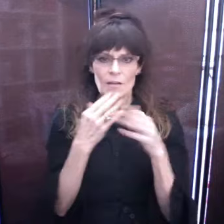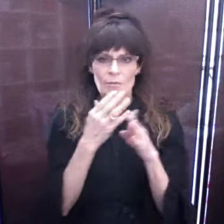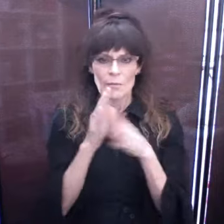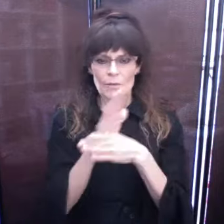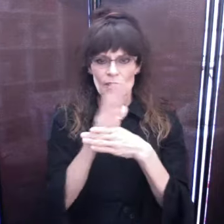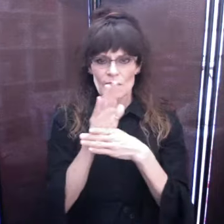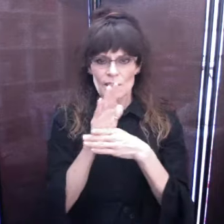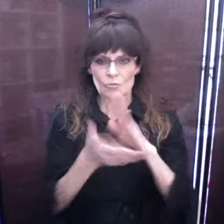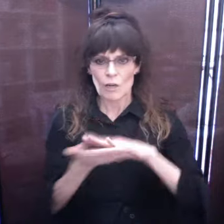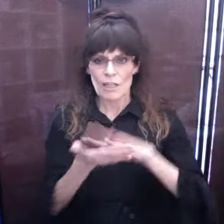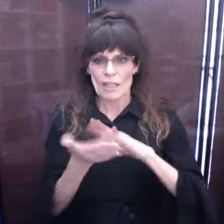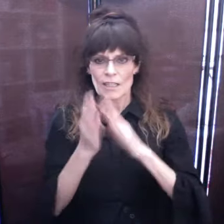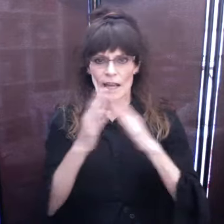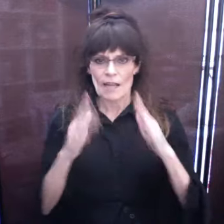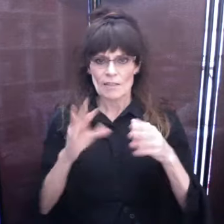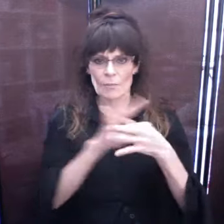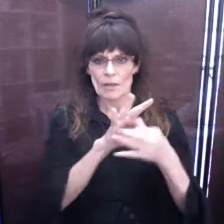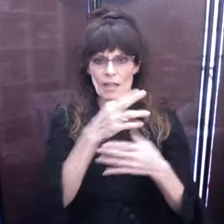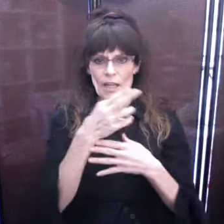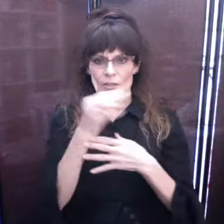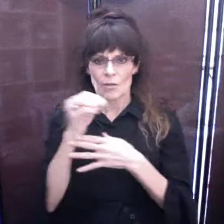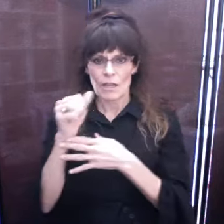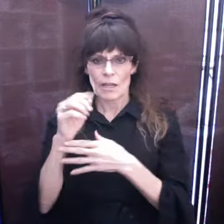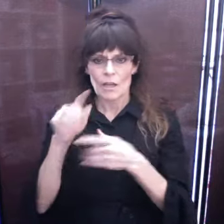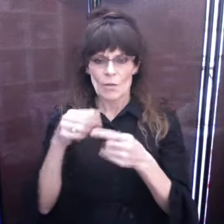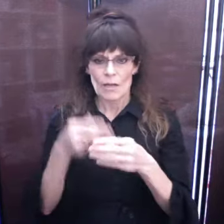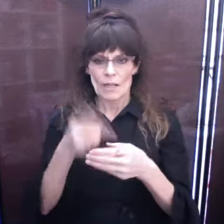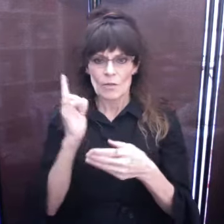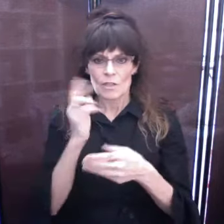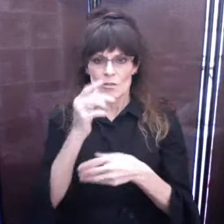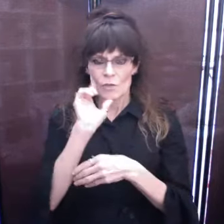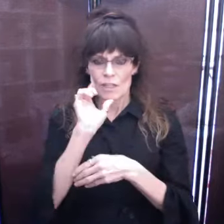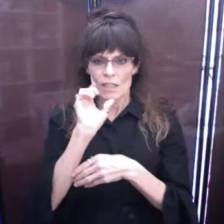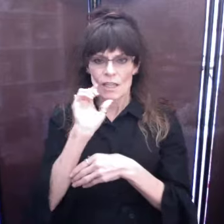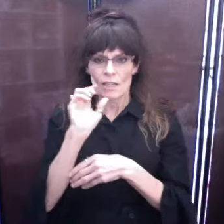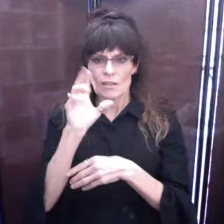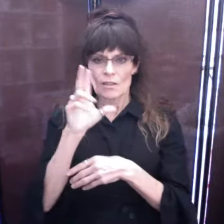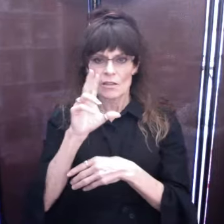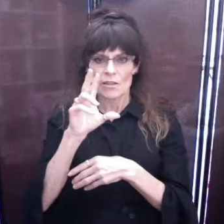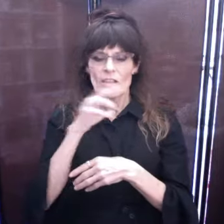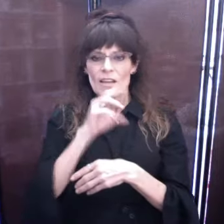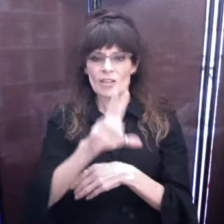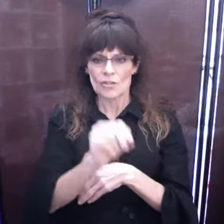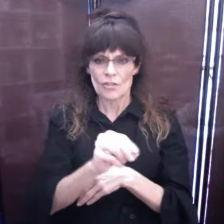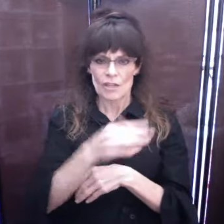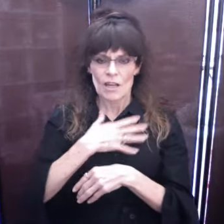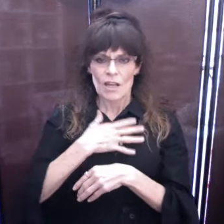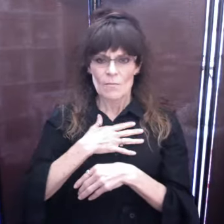was part of the HOA. When I quit drinking at 30, my mom's hair had turned white. She didn't have any friends anymore, and she